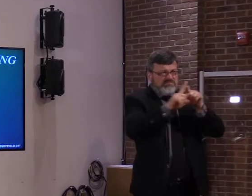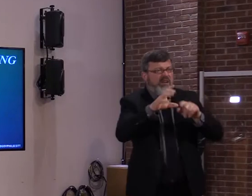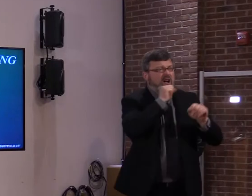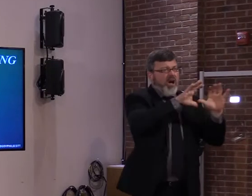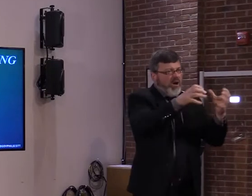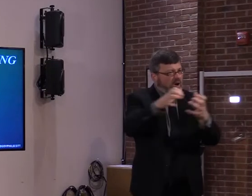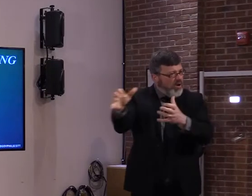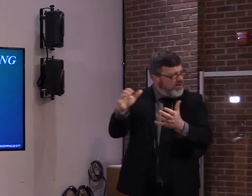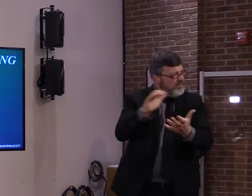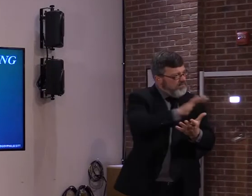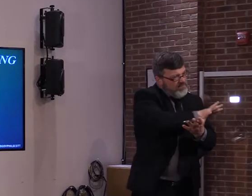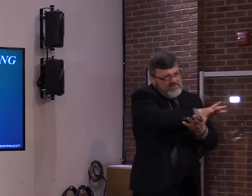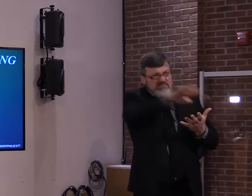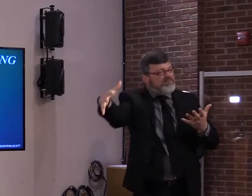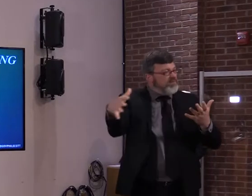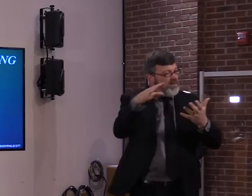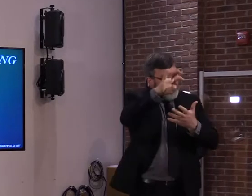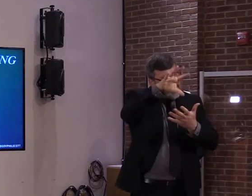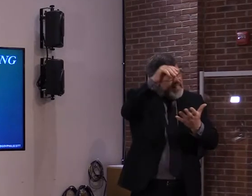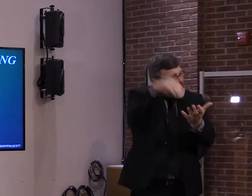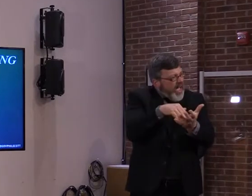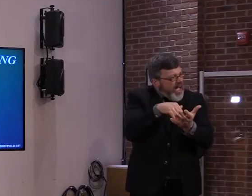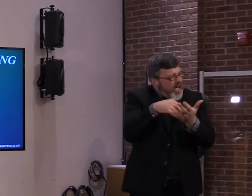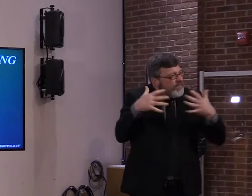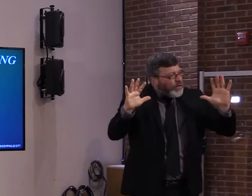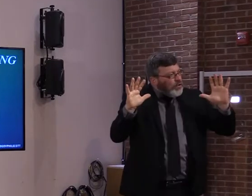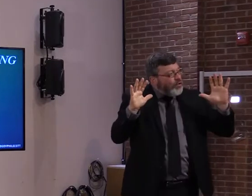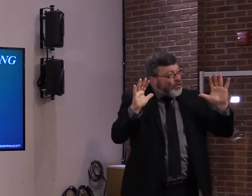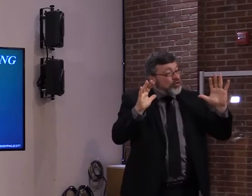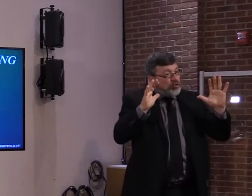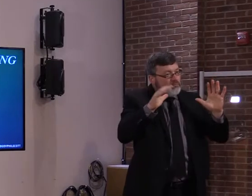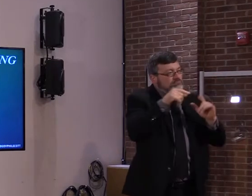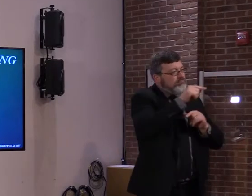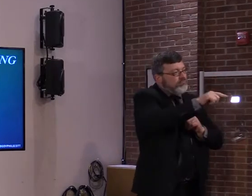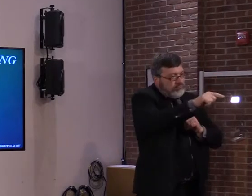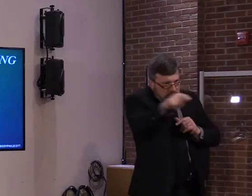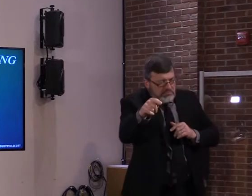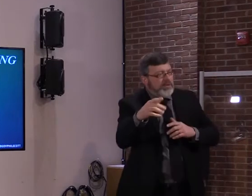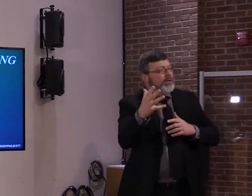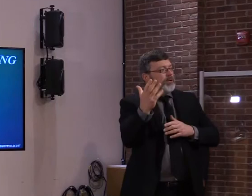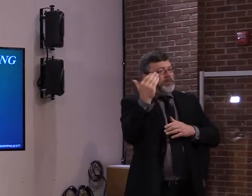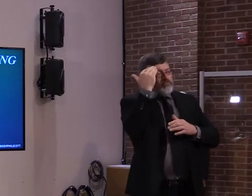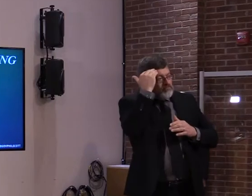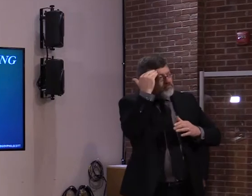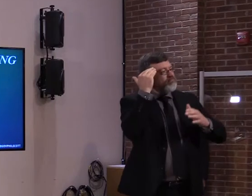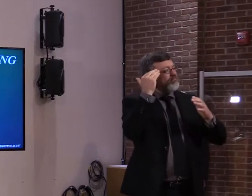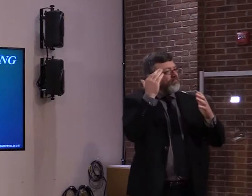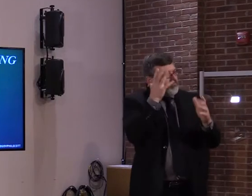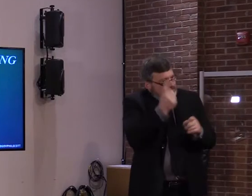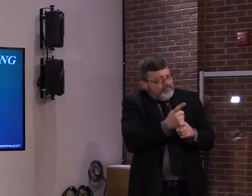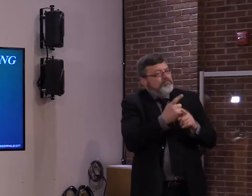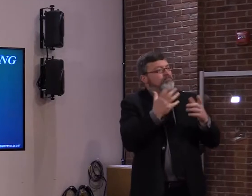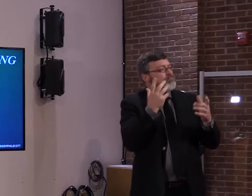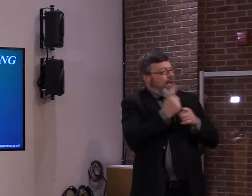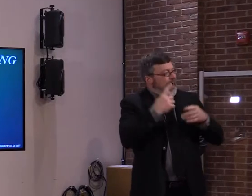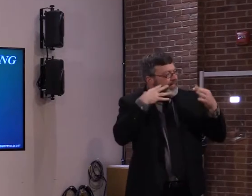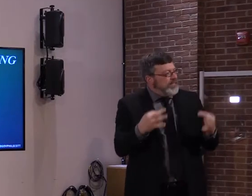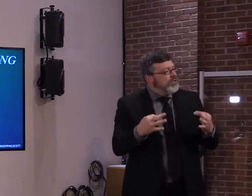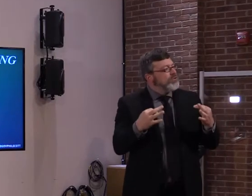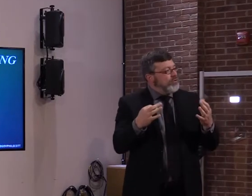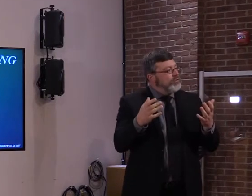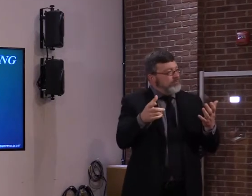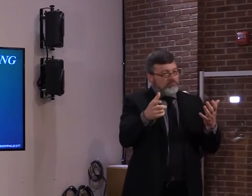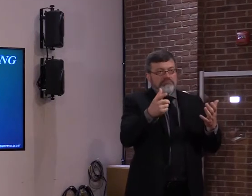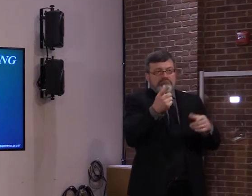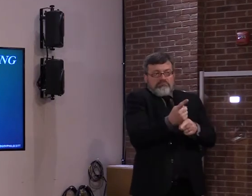ethnicity. Each person comes from their own unique experience with their own reasons, but they all ultimately made the decision that